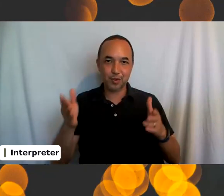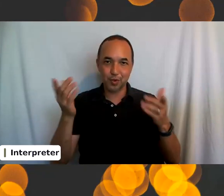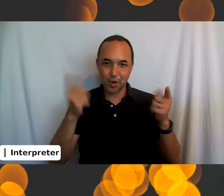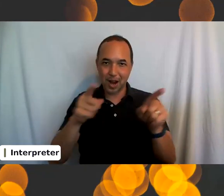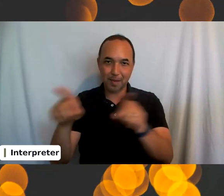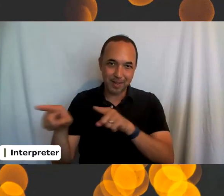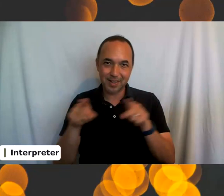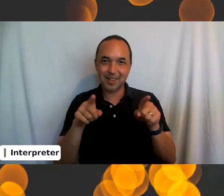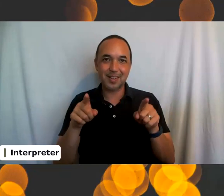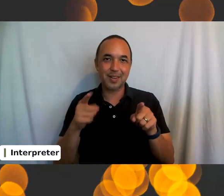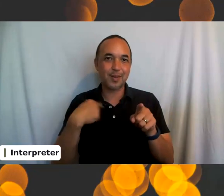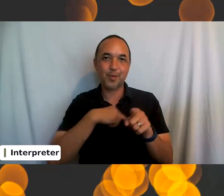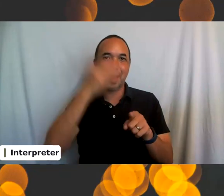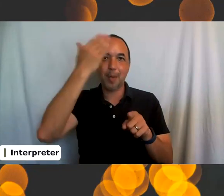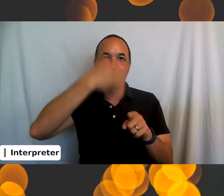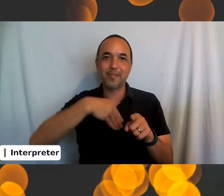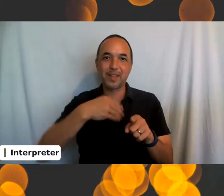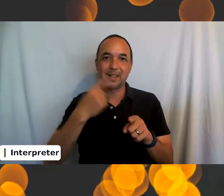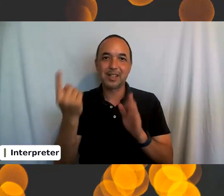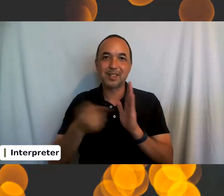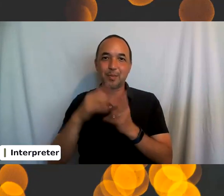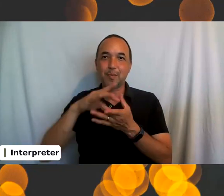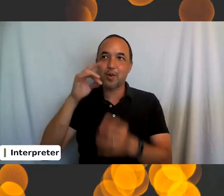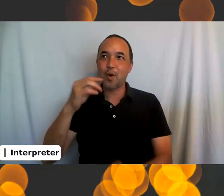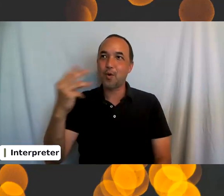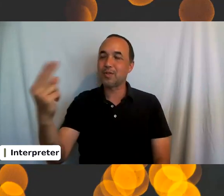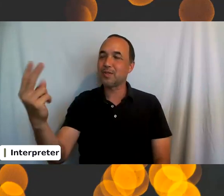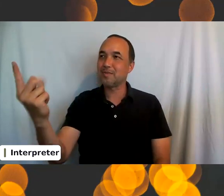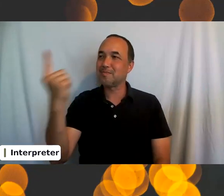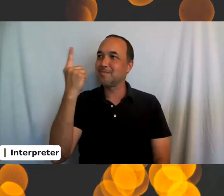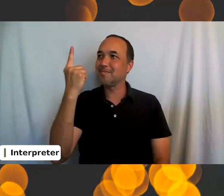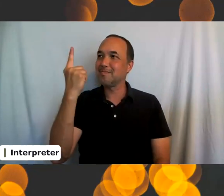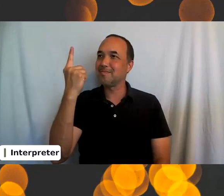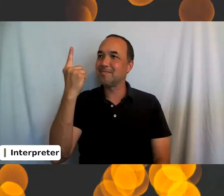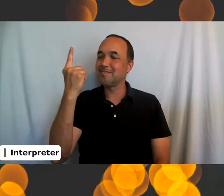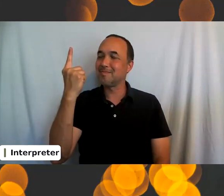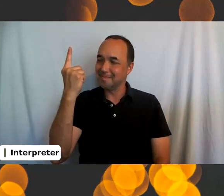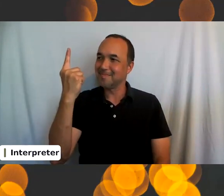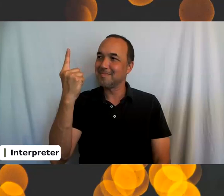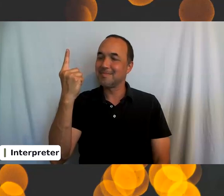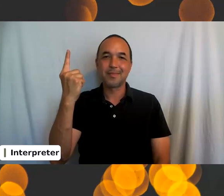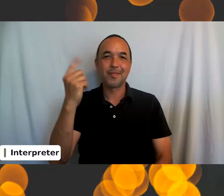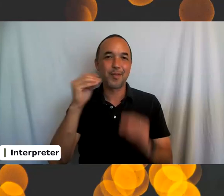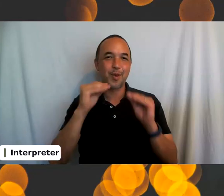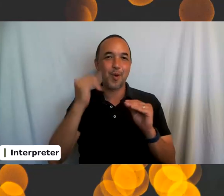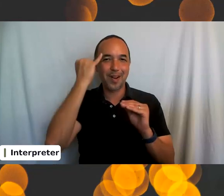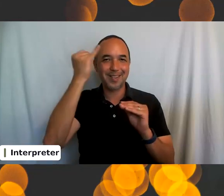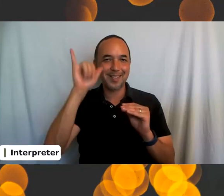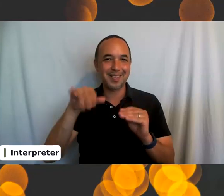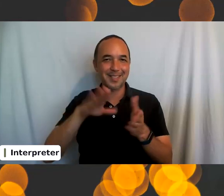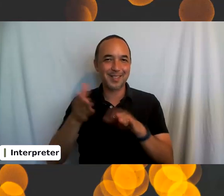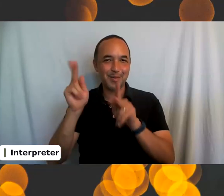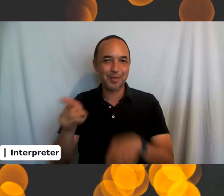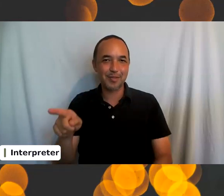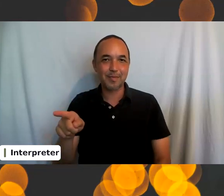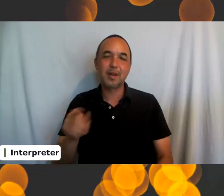ghosts face to face and we have no idea that they are a dead person. And so nighttime, it's just a lot